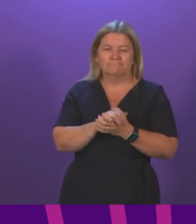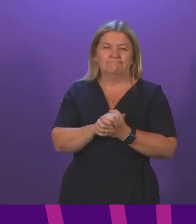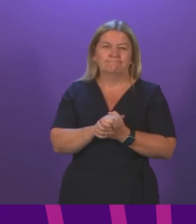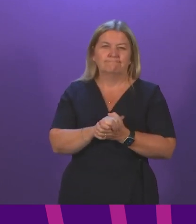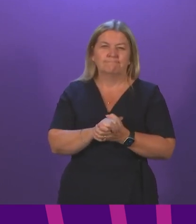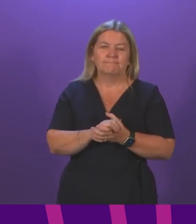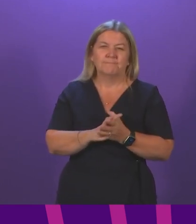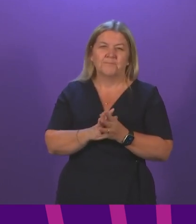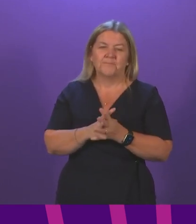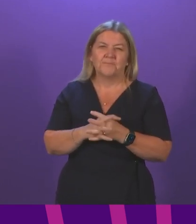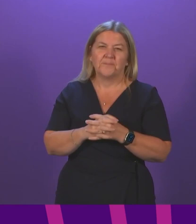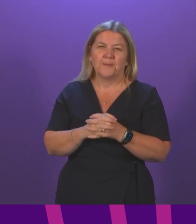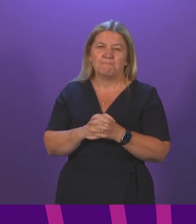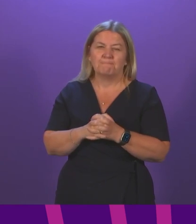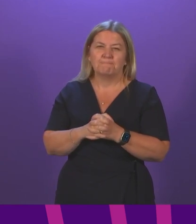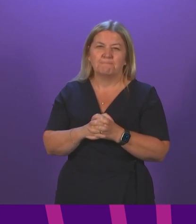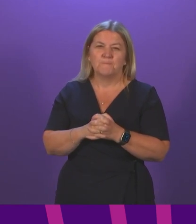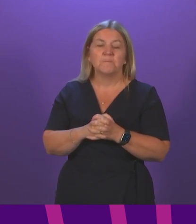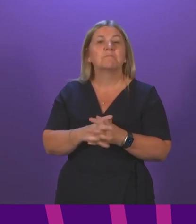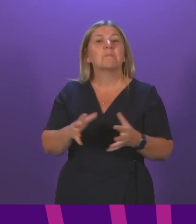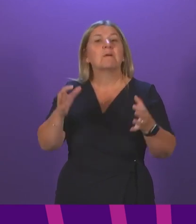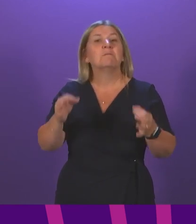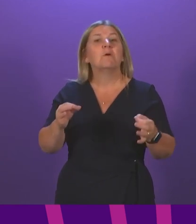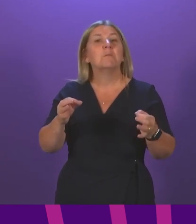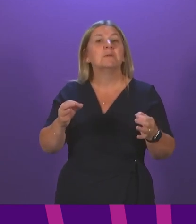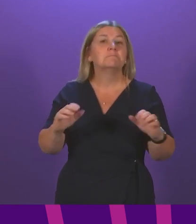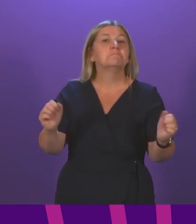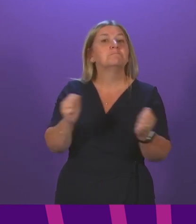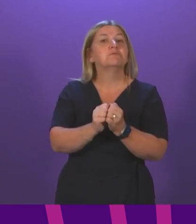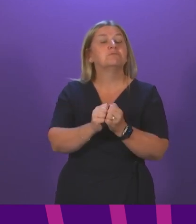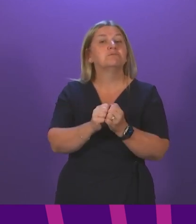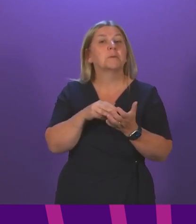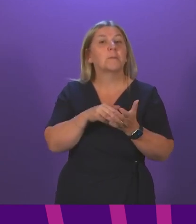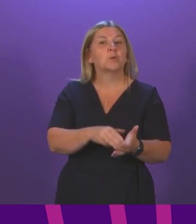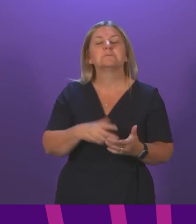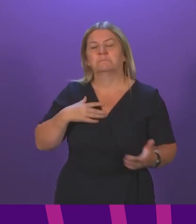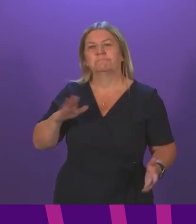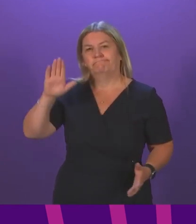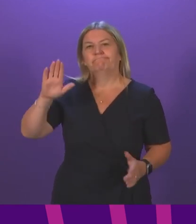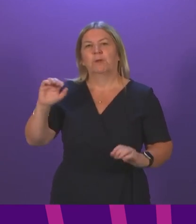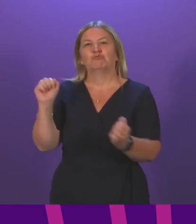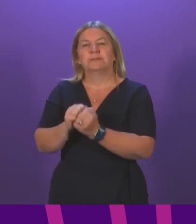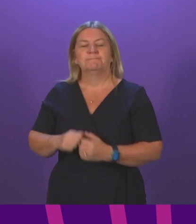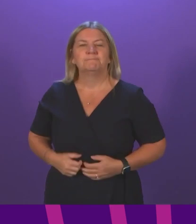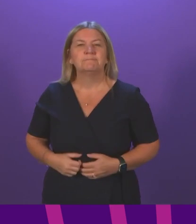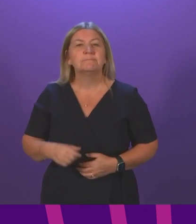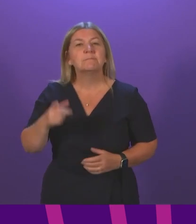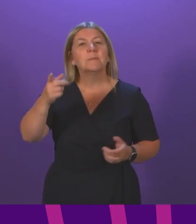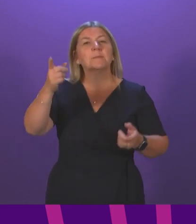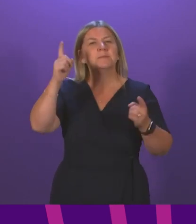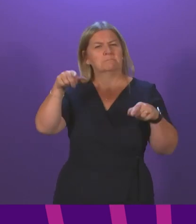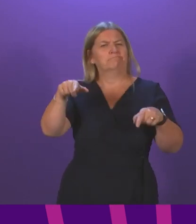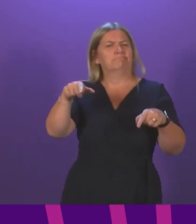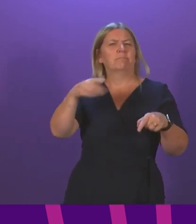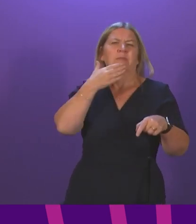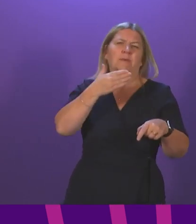Yes, could you formally move the motion? And move, Presiding Officer. Thank you, Minister. The question on this motion will be